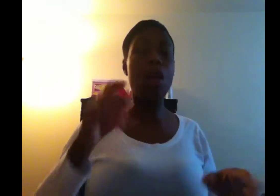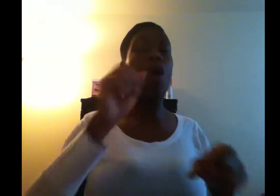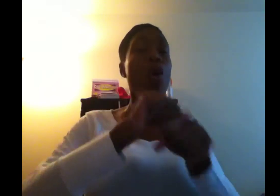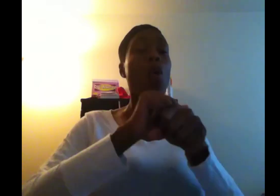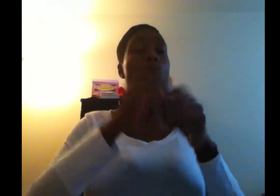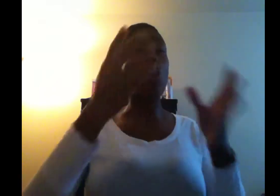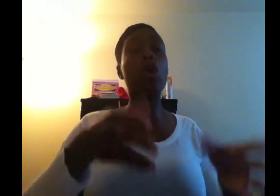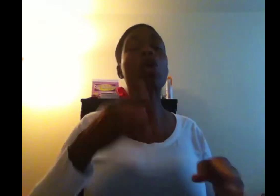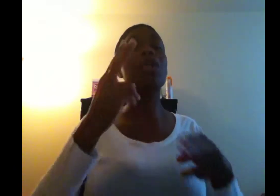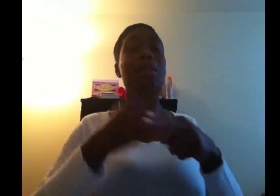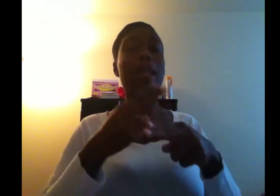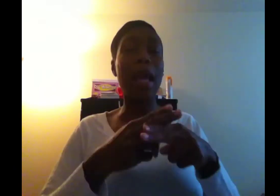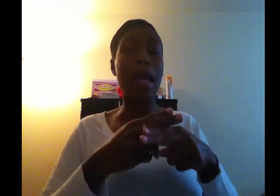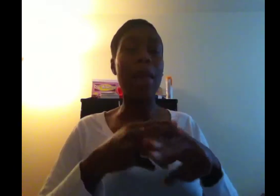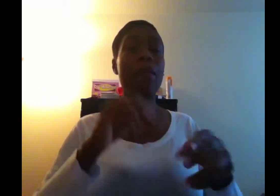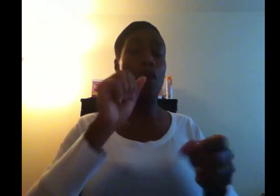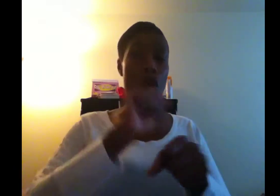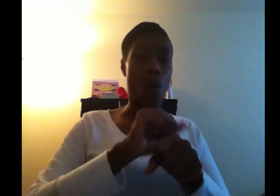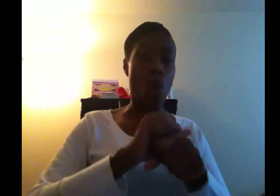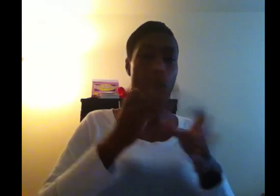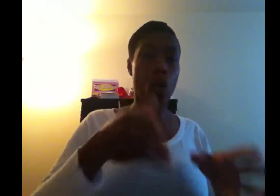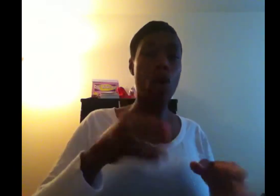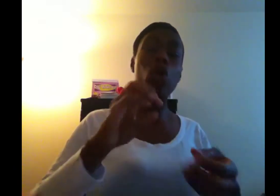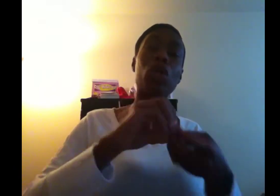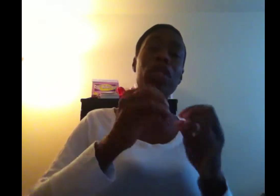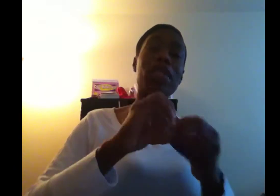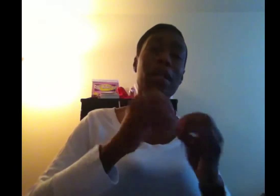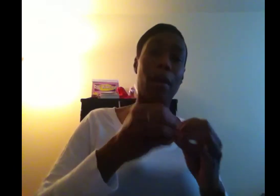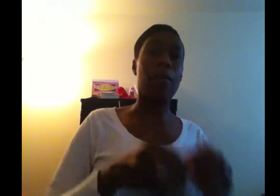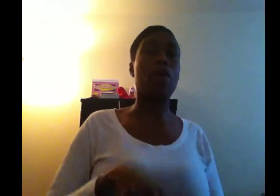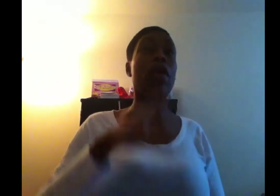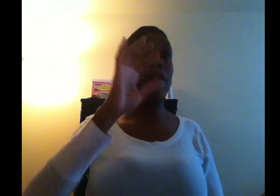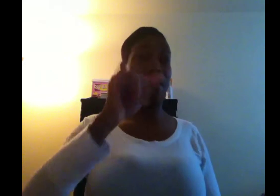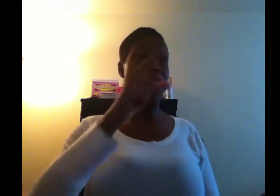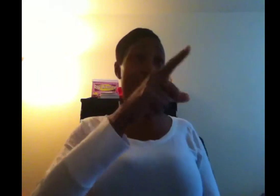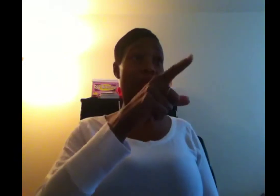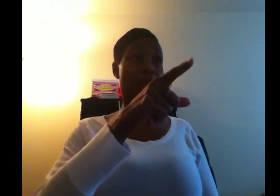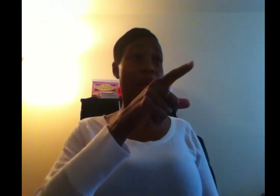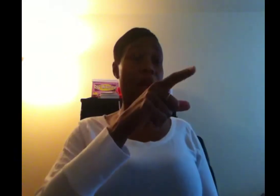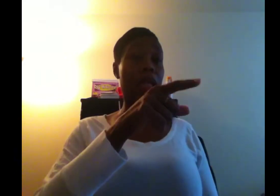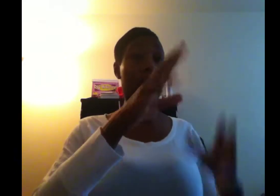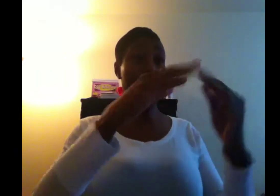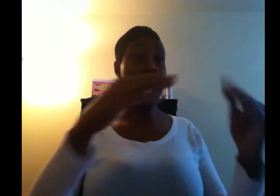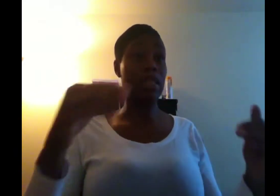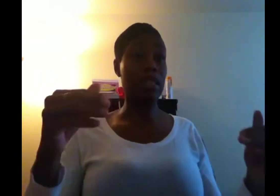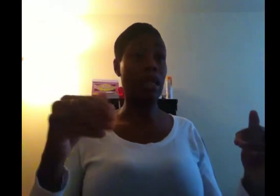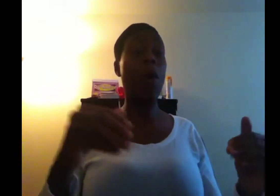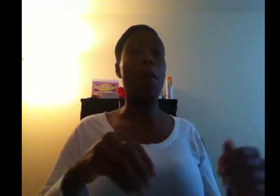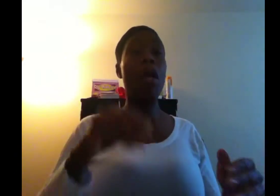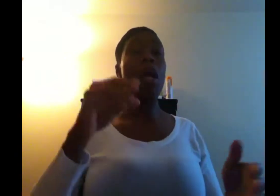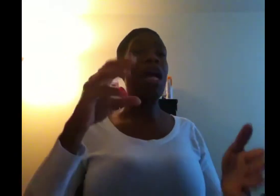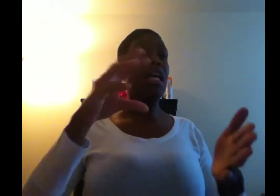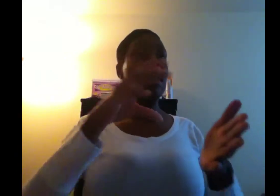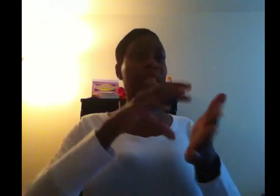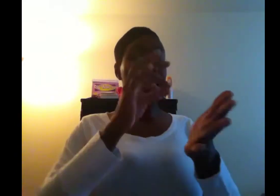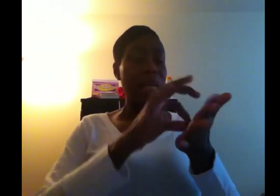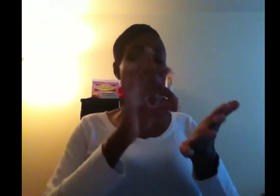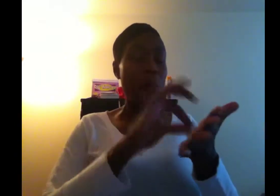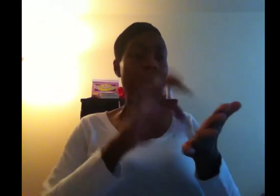the computer programs is that it will automatically do all of the tax work for you. It will do the federal tax, it will do the state tax, it'll